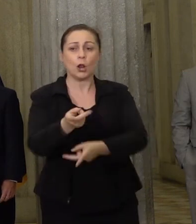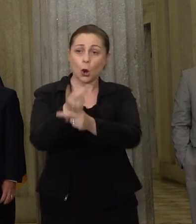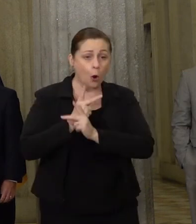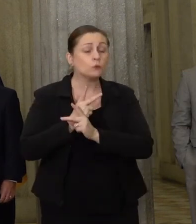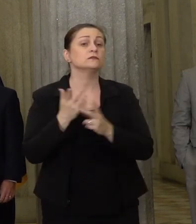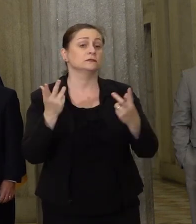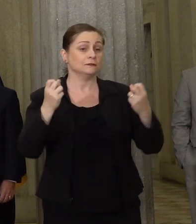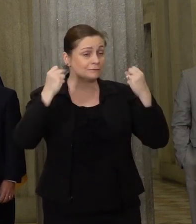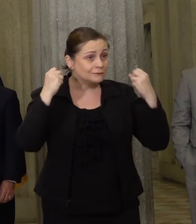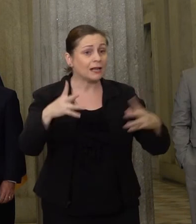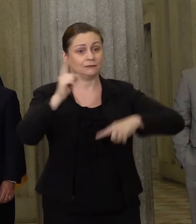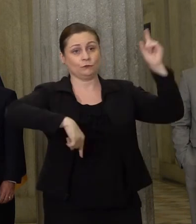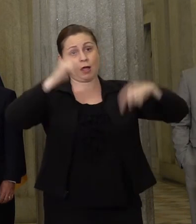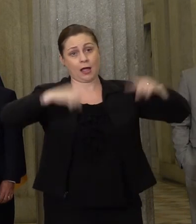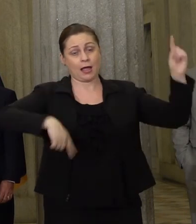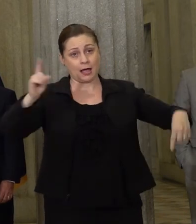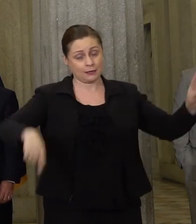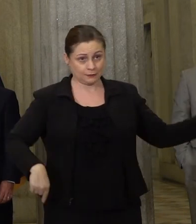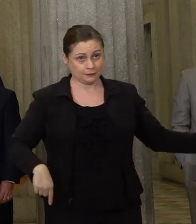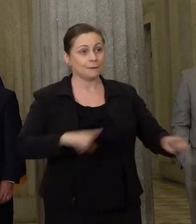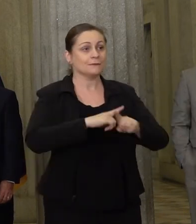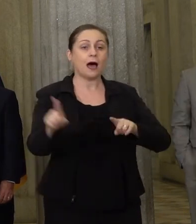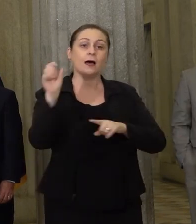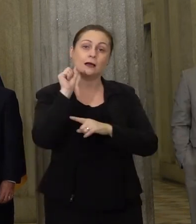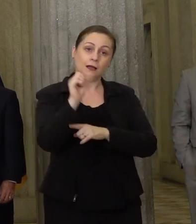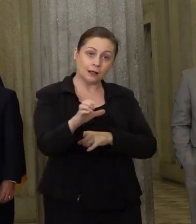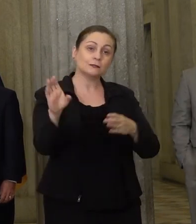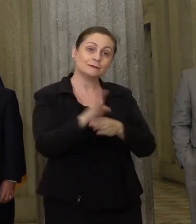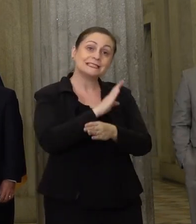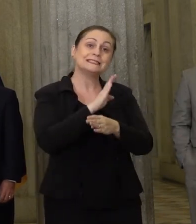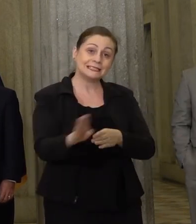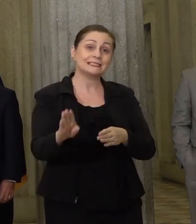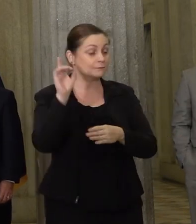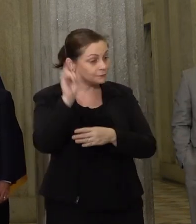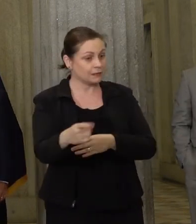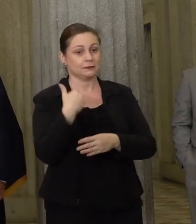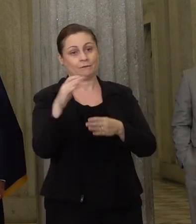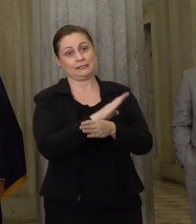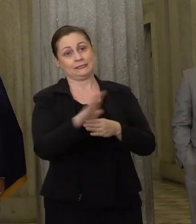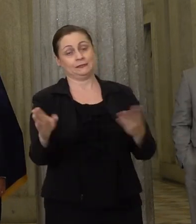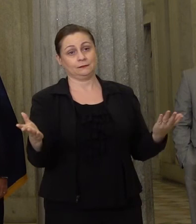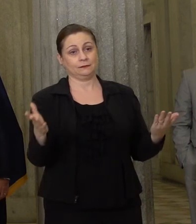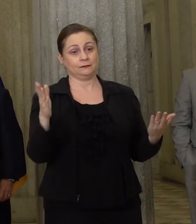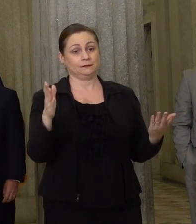many varieties. But South Carolina's business is business. We had Accelerate SC